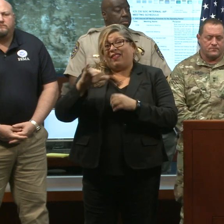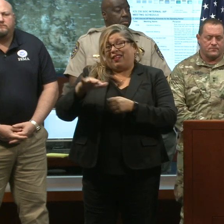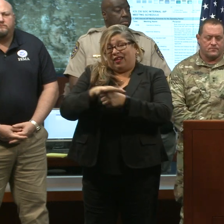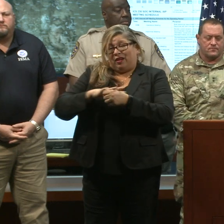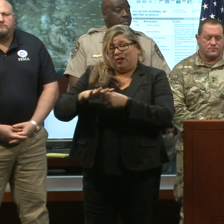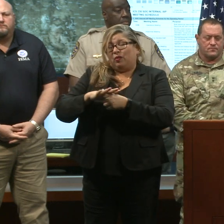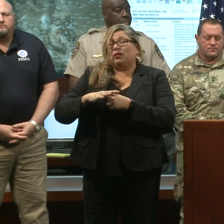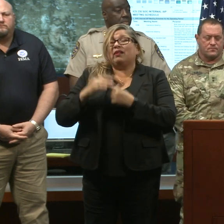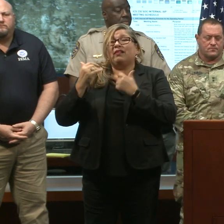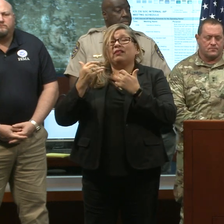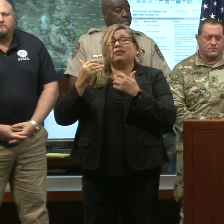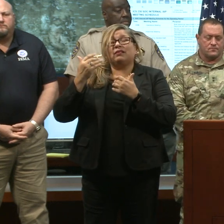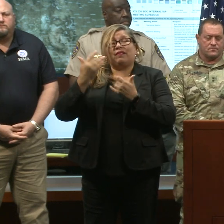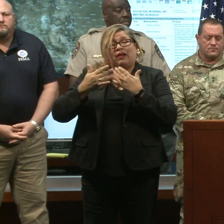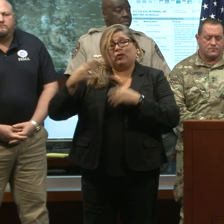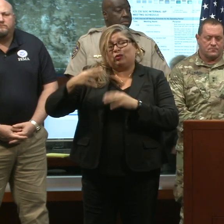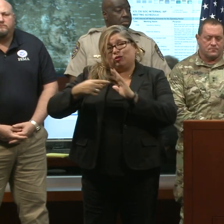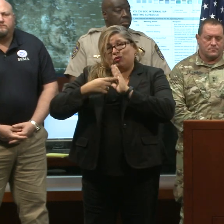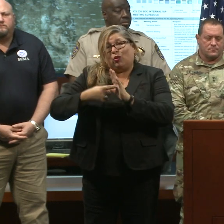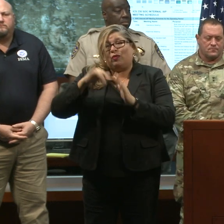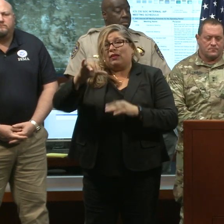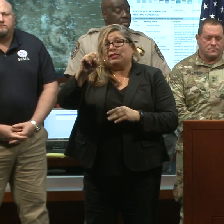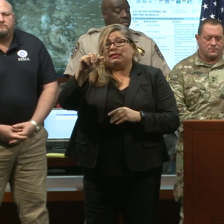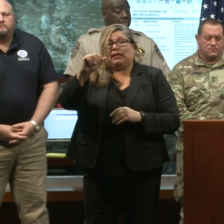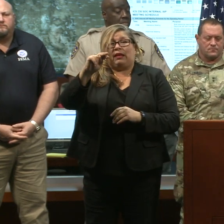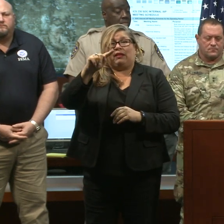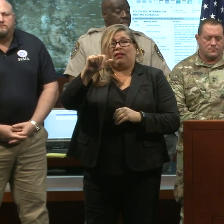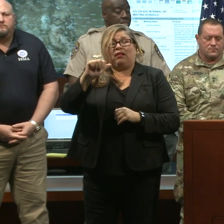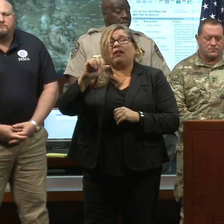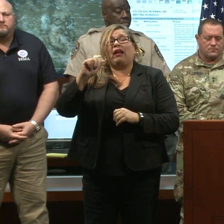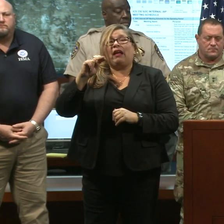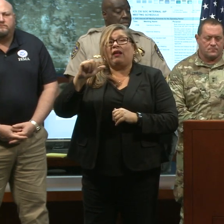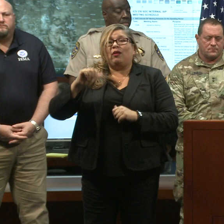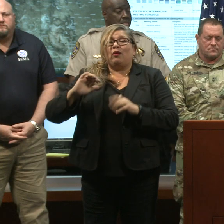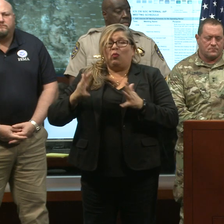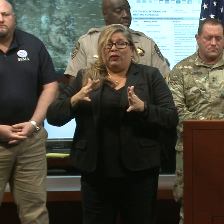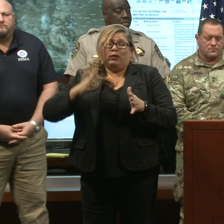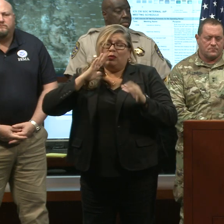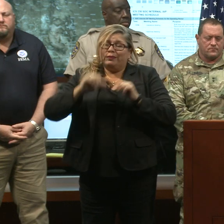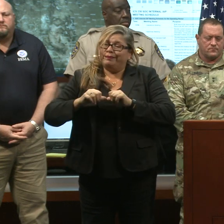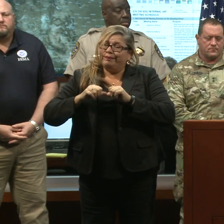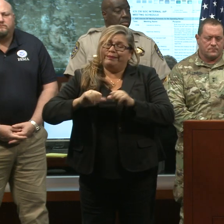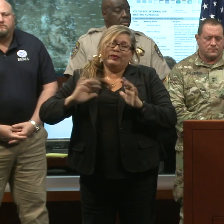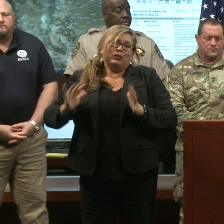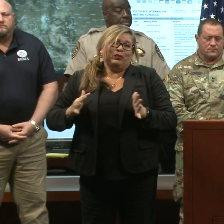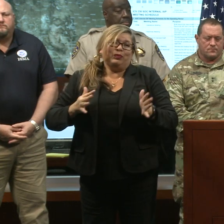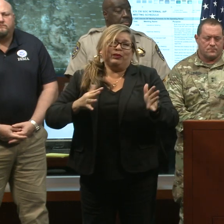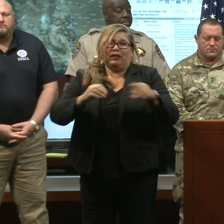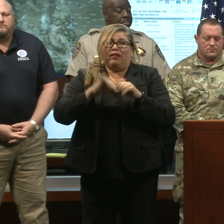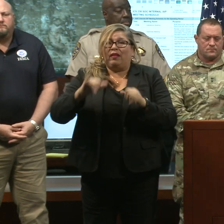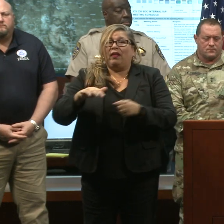decades has shown under these Santa Ana wind conditions that will be continuous throughout today there in that